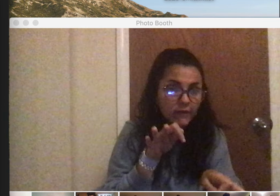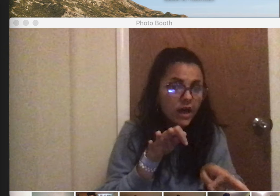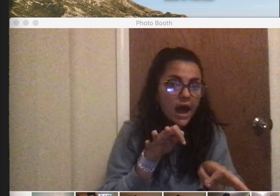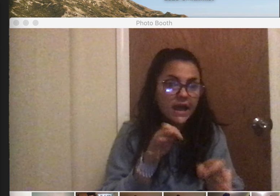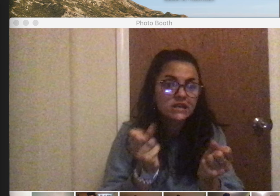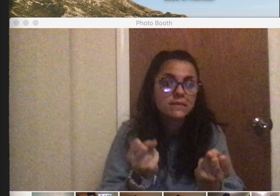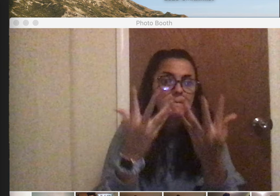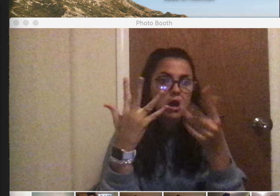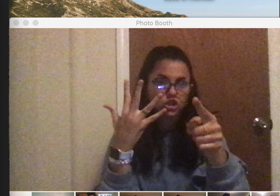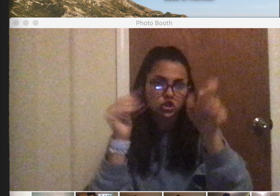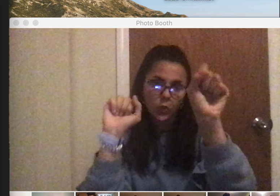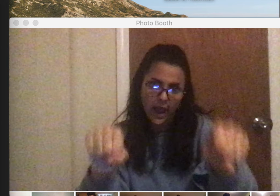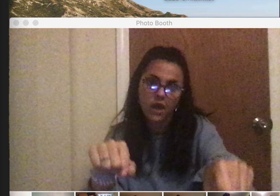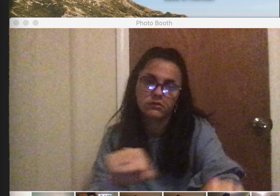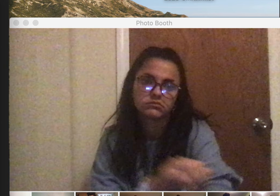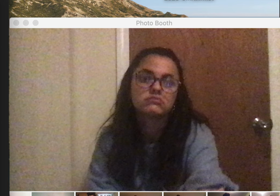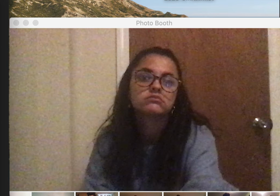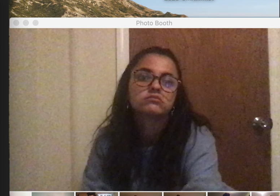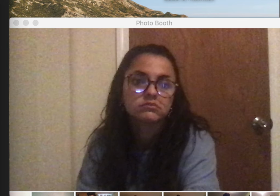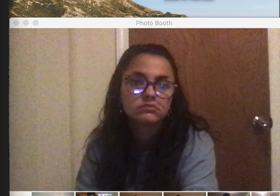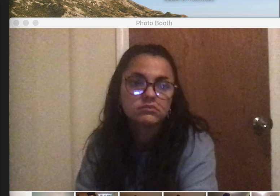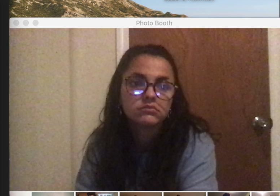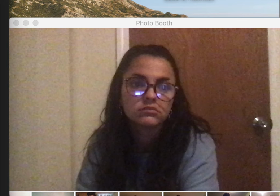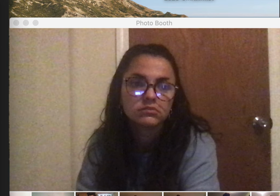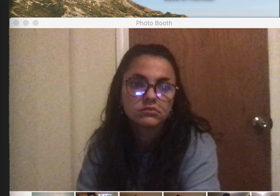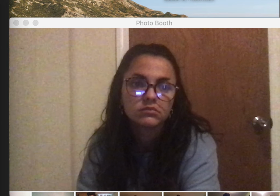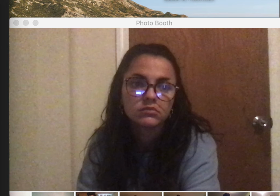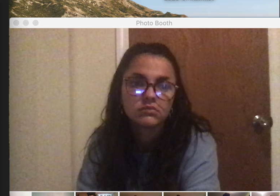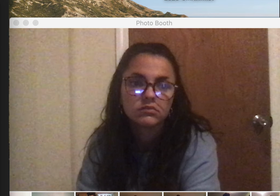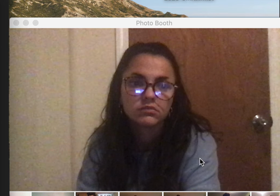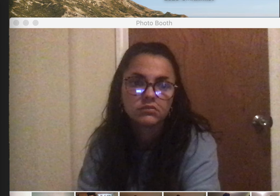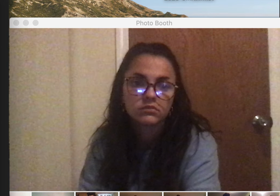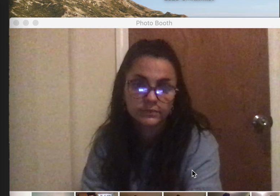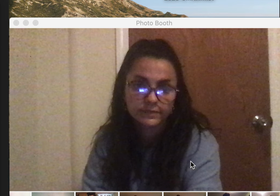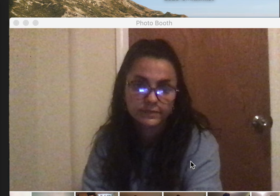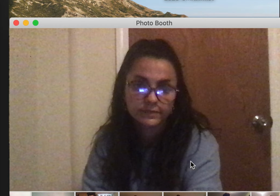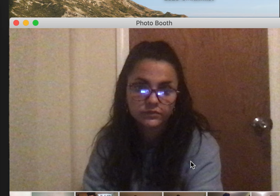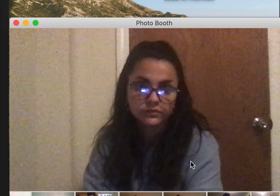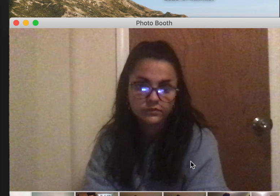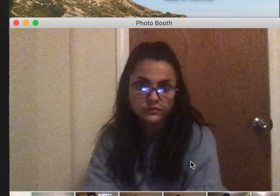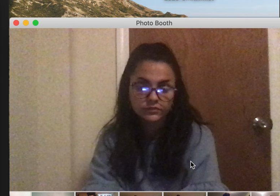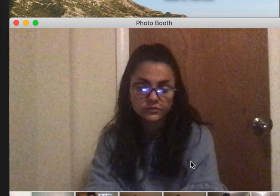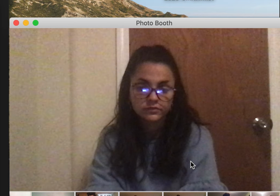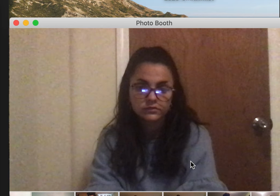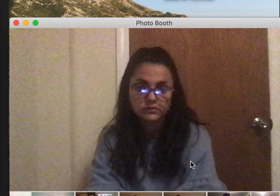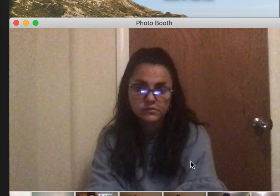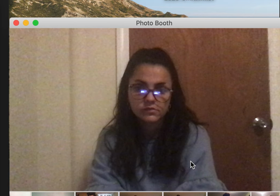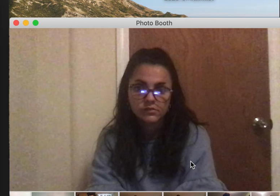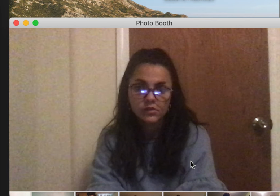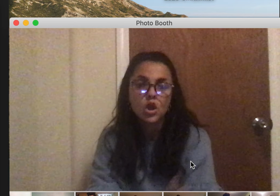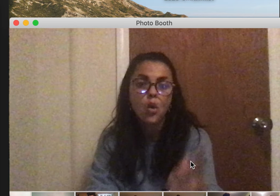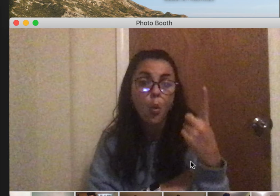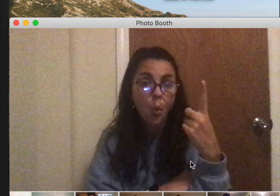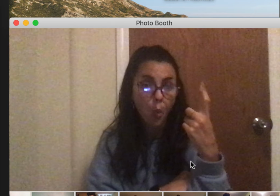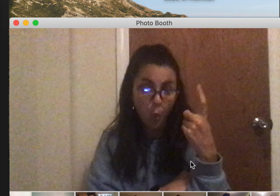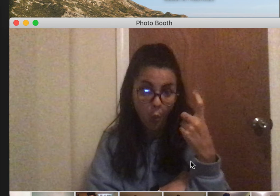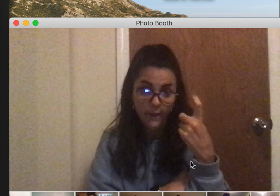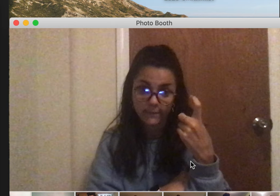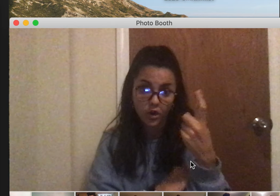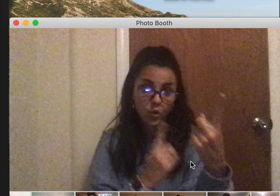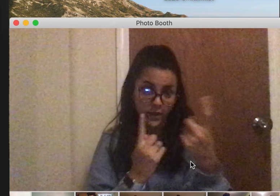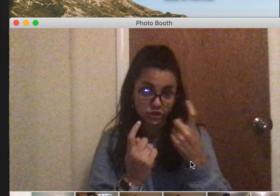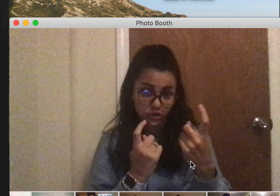All right, so I'm going to just do one. Let me see. I'm going to do one more question with you